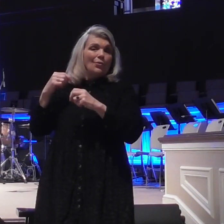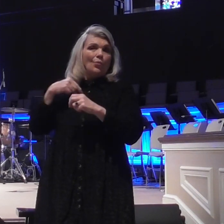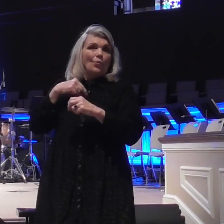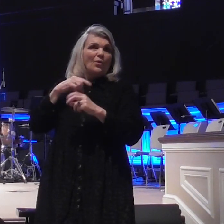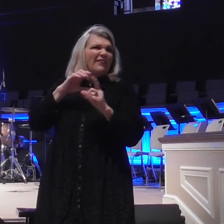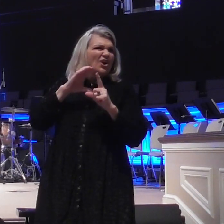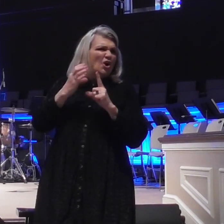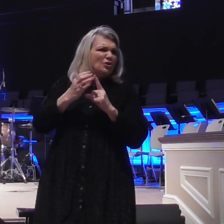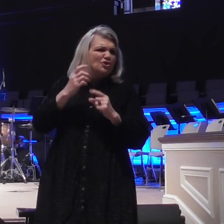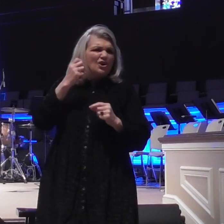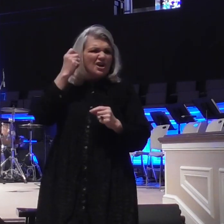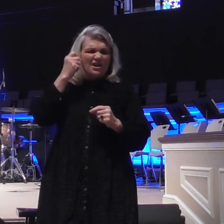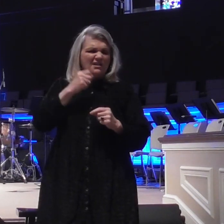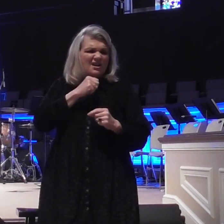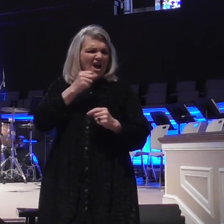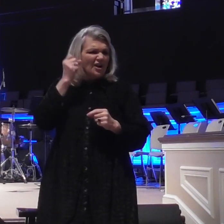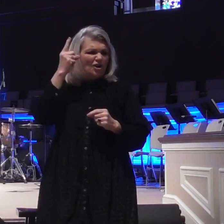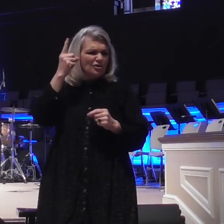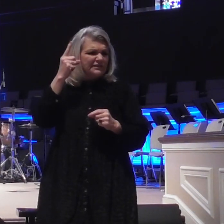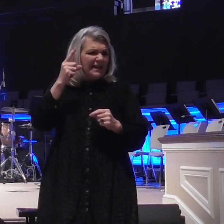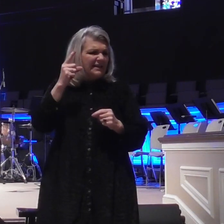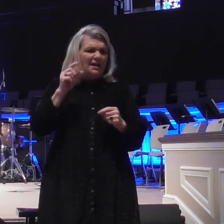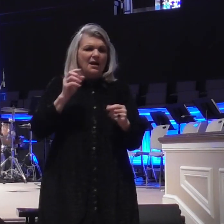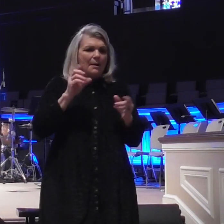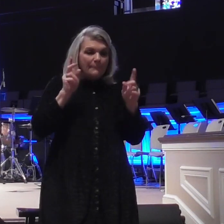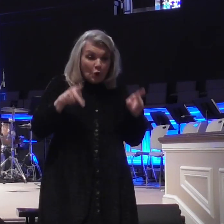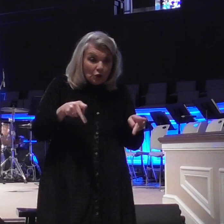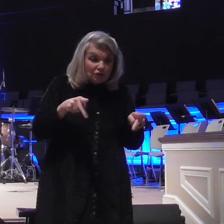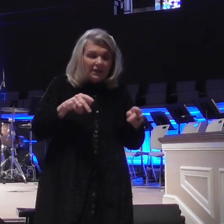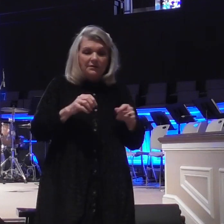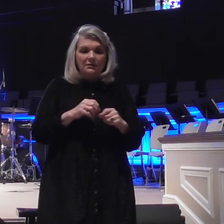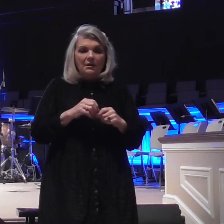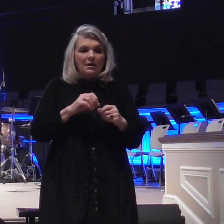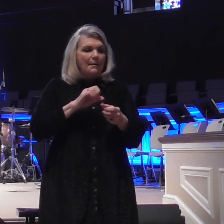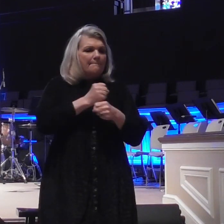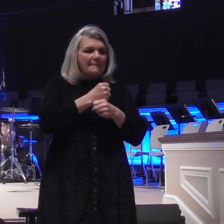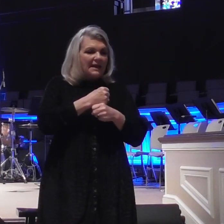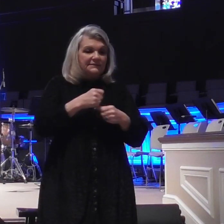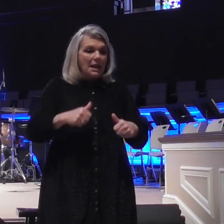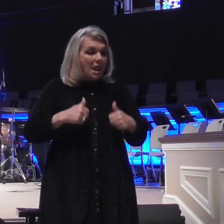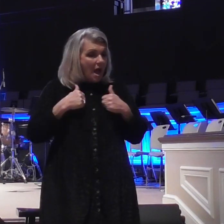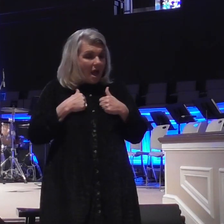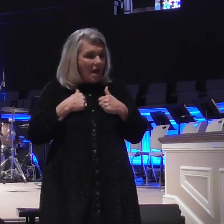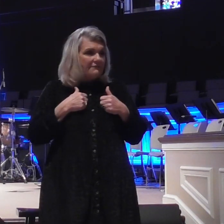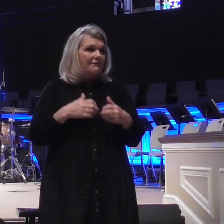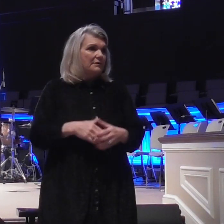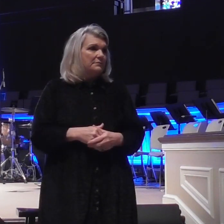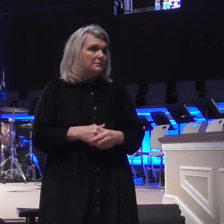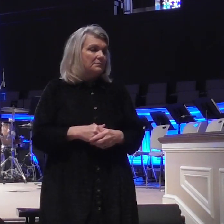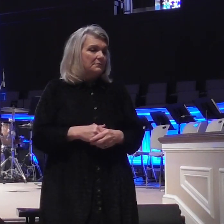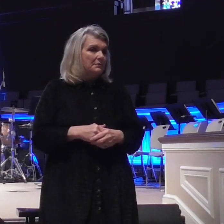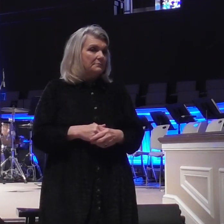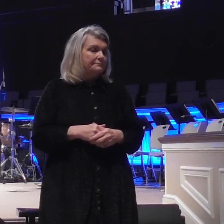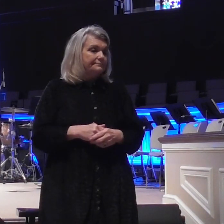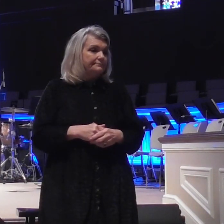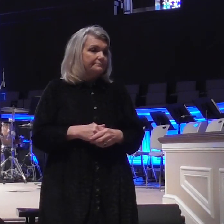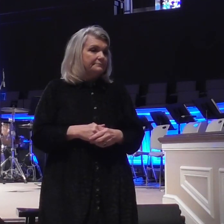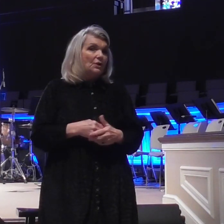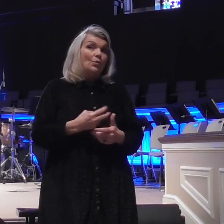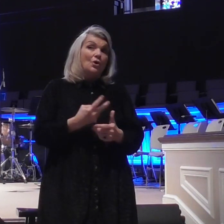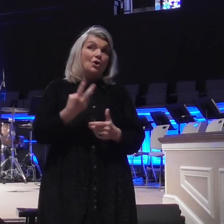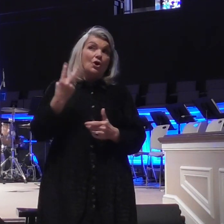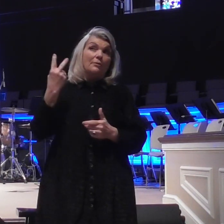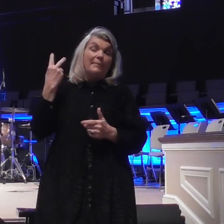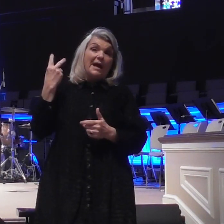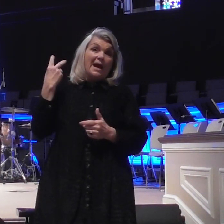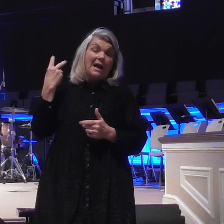person anymore is, what a life is anymore, one of the places you can go to find the fault lines is back into the